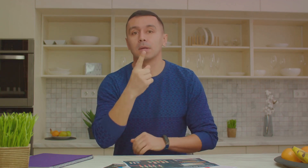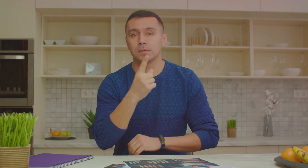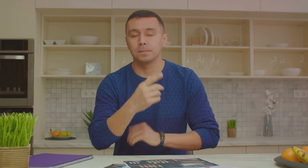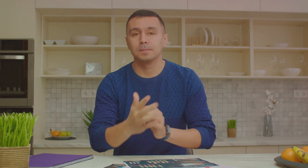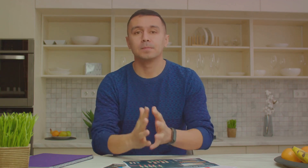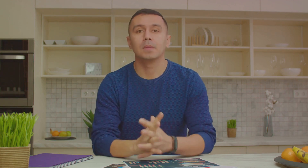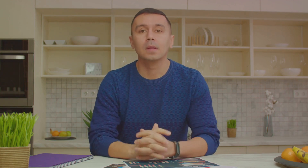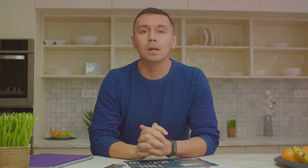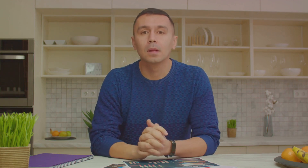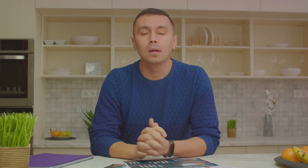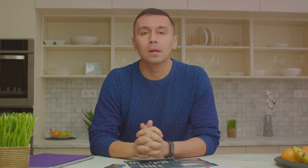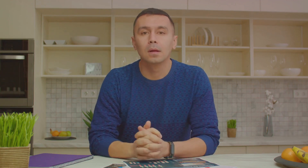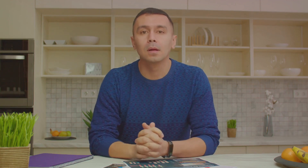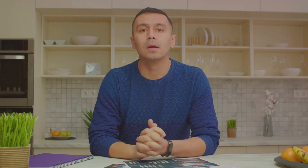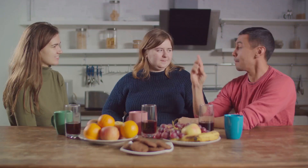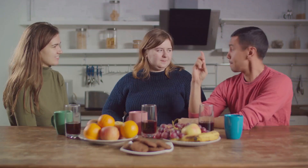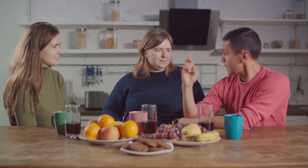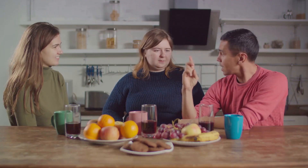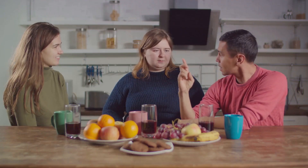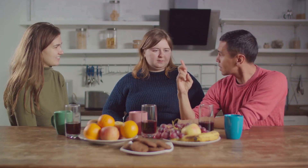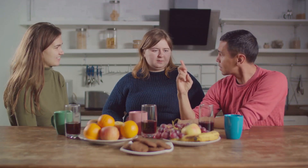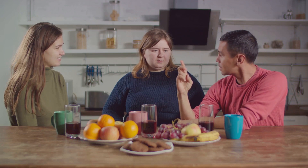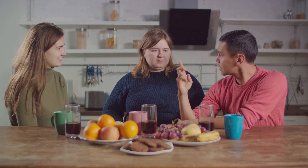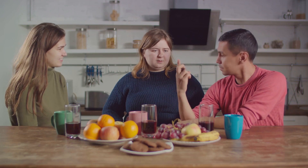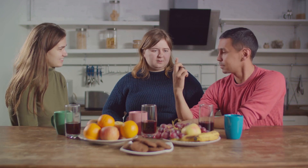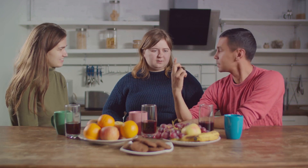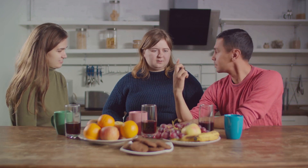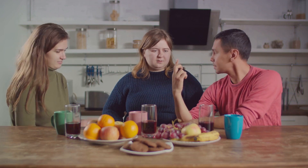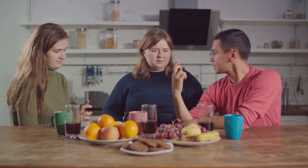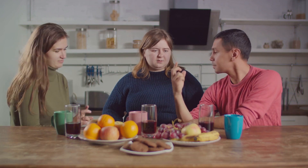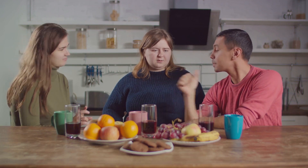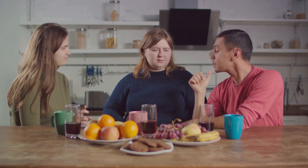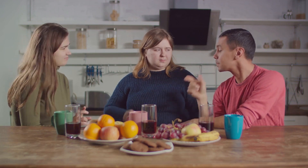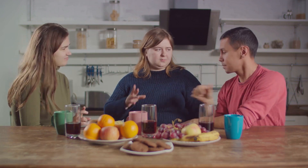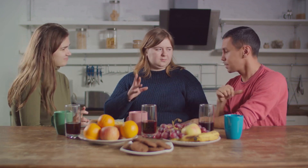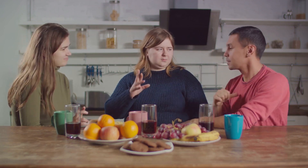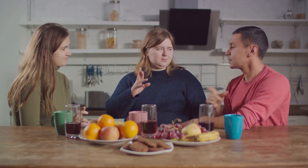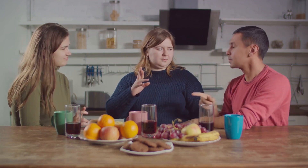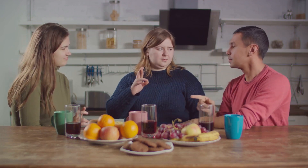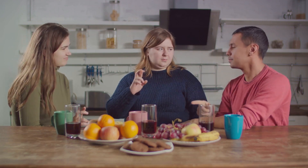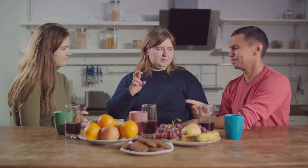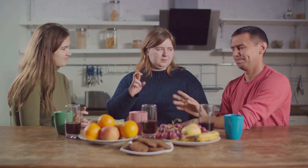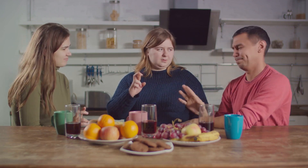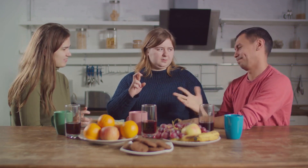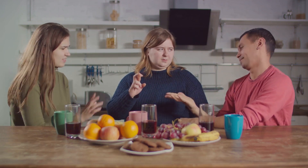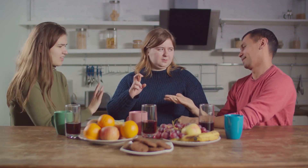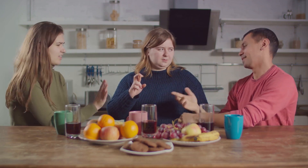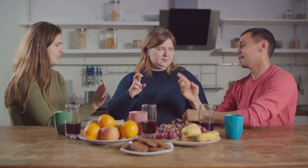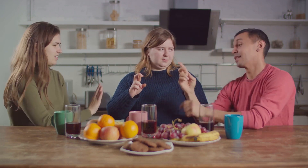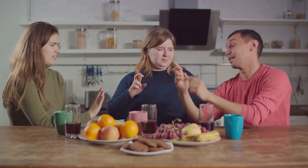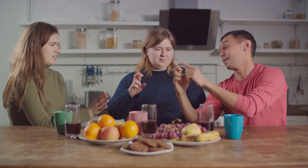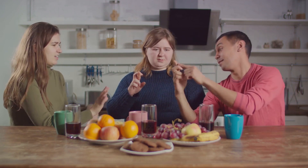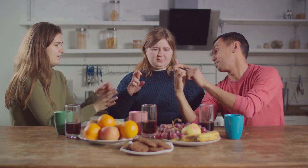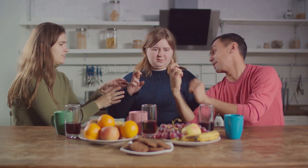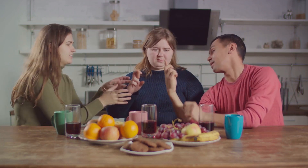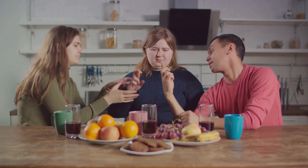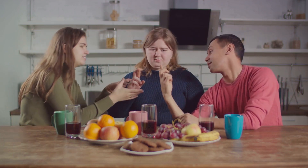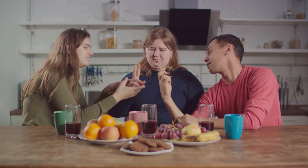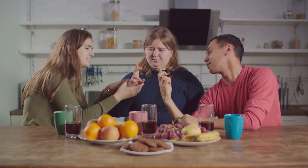paved the way for a new understanding of sign language. Isn't it fascinating how a hearing man can change the world of sign language? You might be asking, how exactly did he